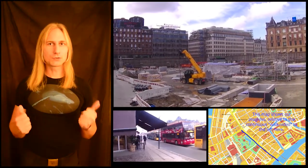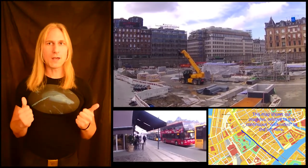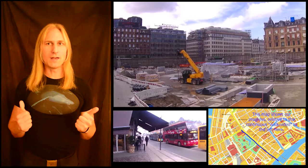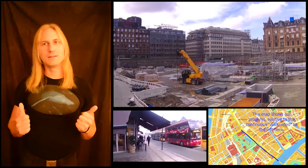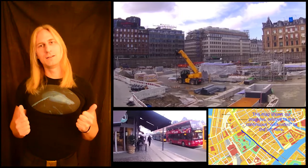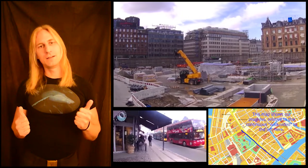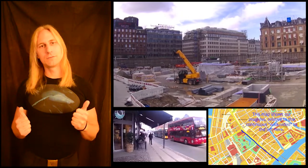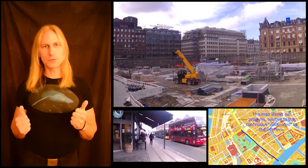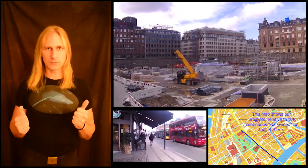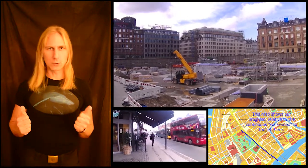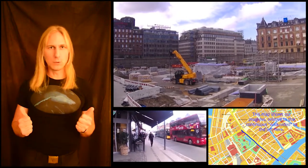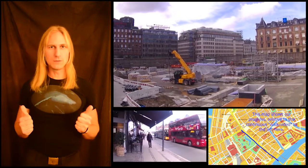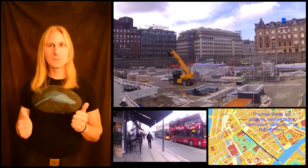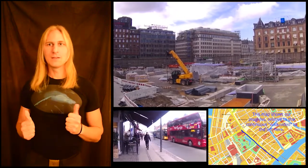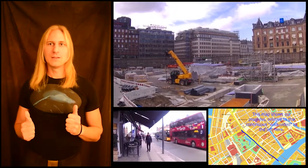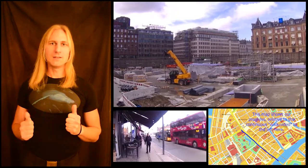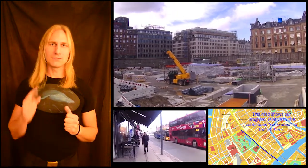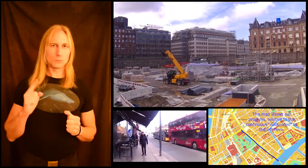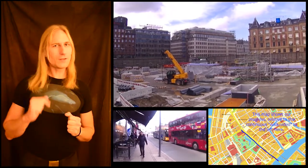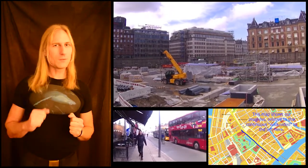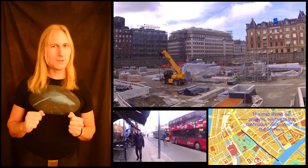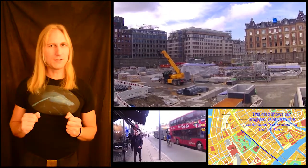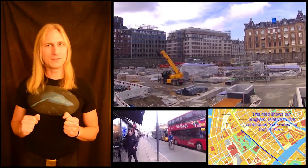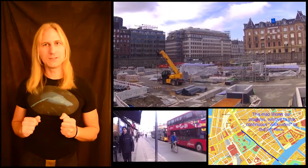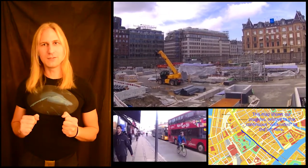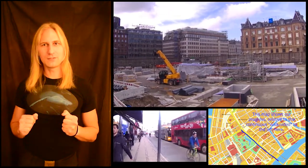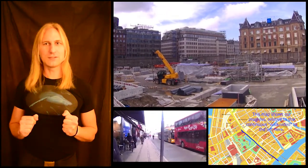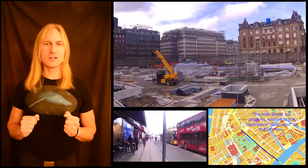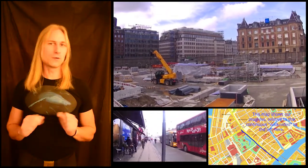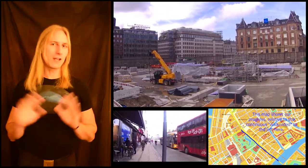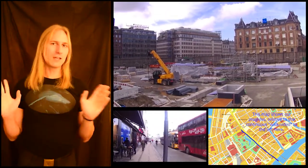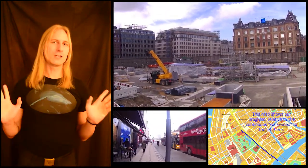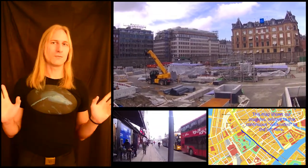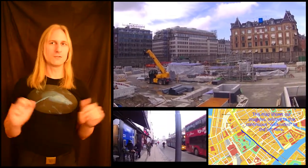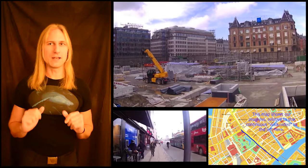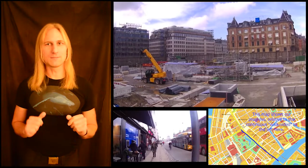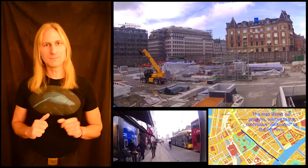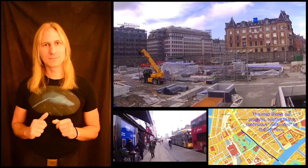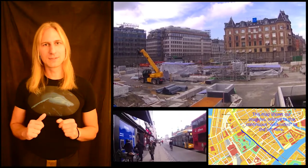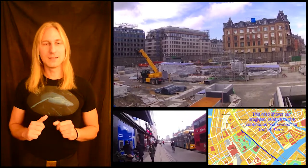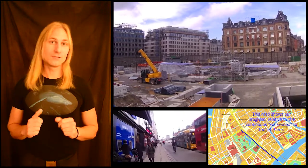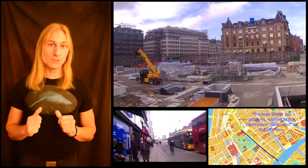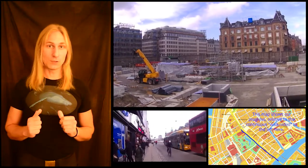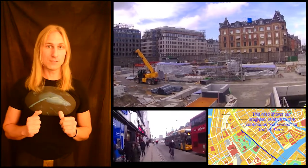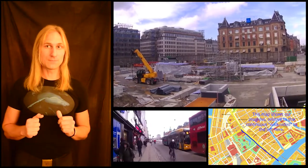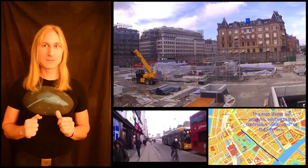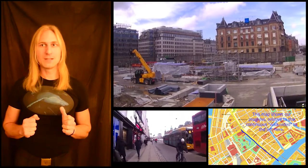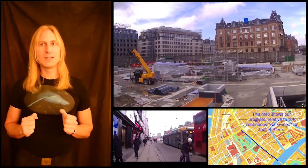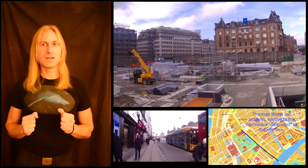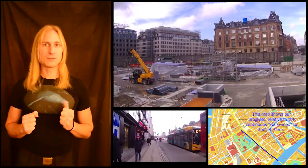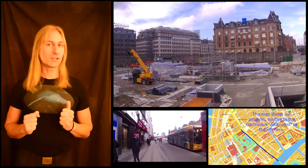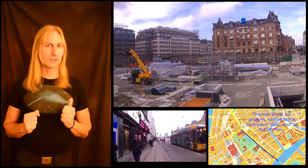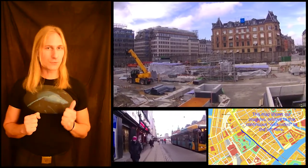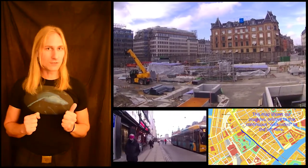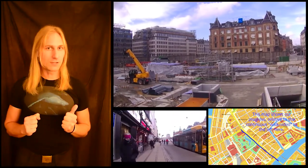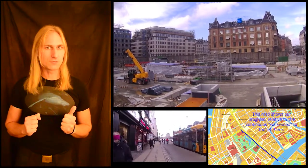The square in front of the hall is one of the busiest in the city on any given day. Tivoli